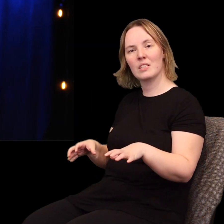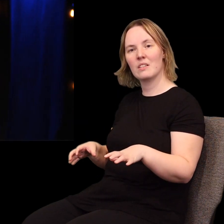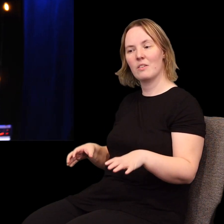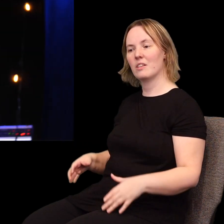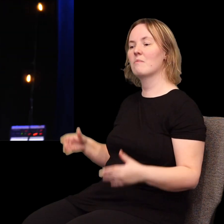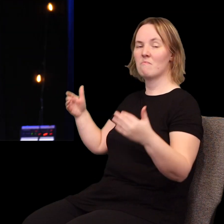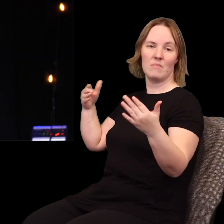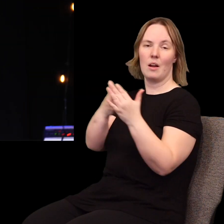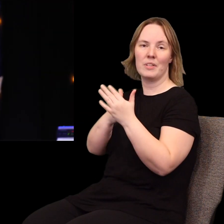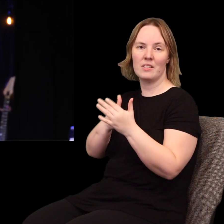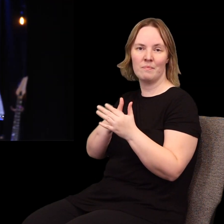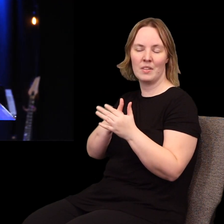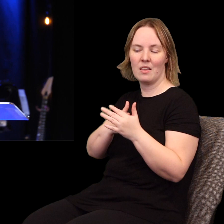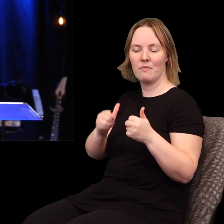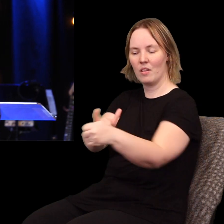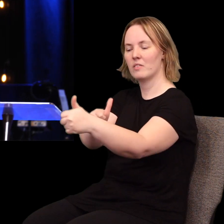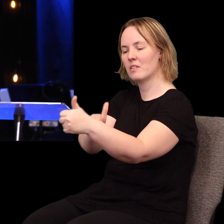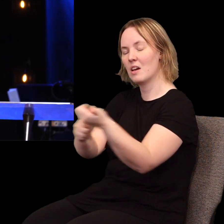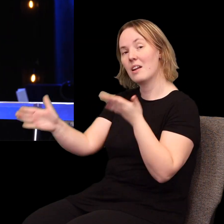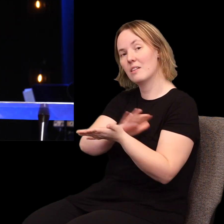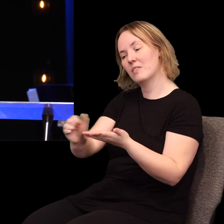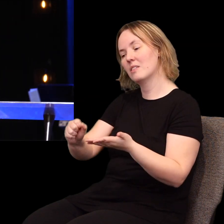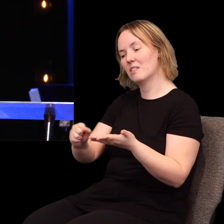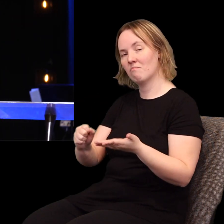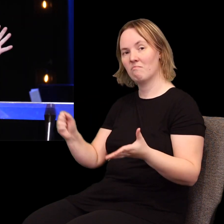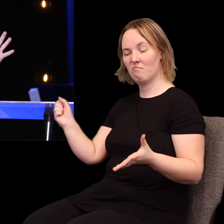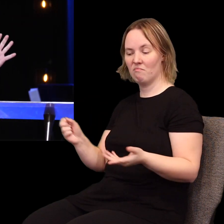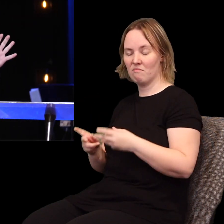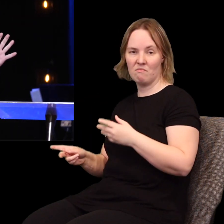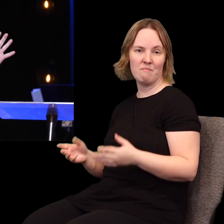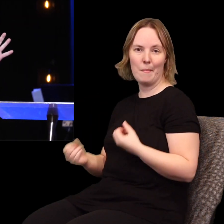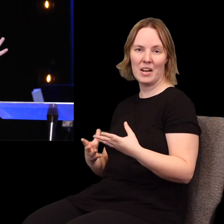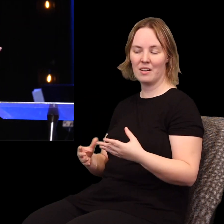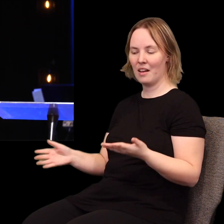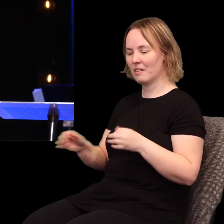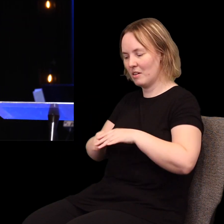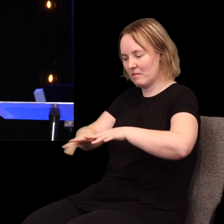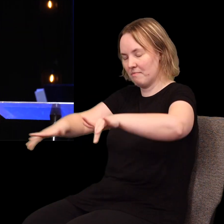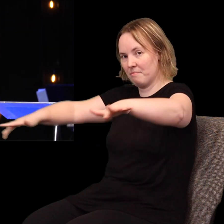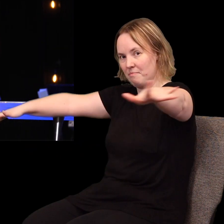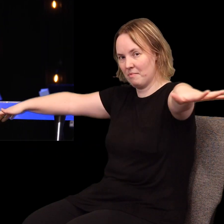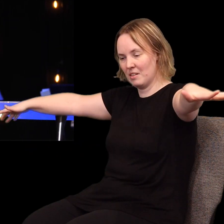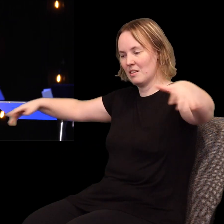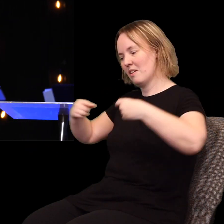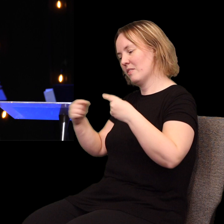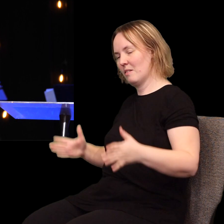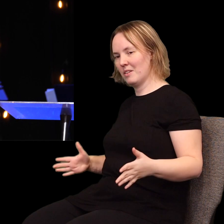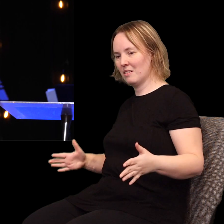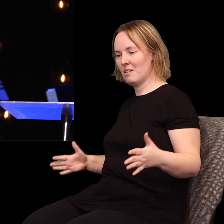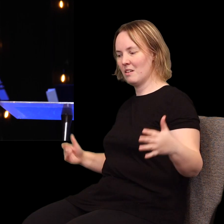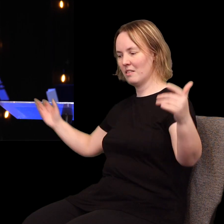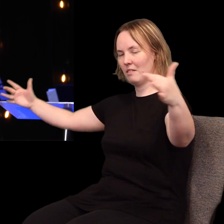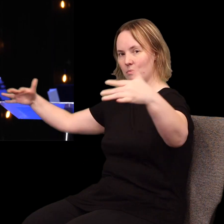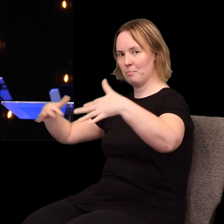This is how you're going to come against them. David follows what the Lord says, defeats most of them, scatters the rest. Now, the enemy, after they